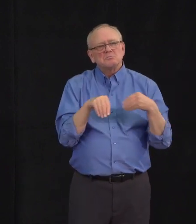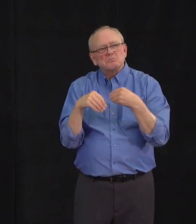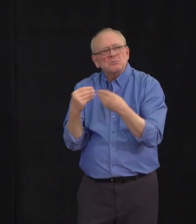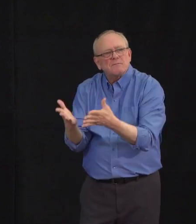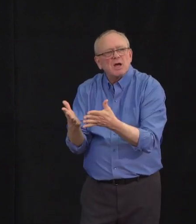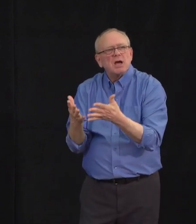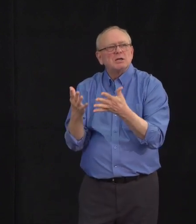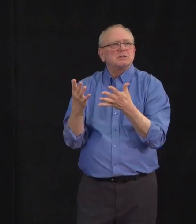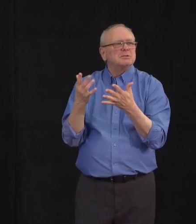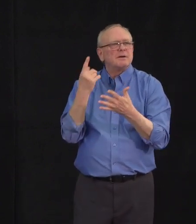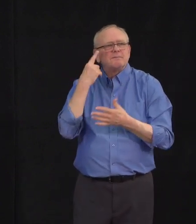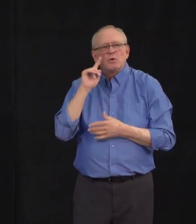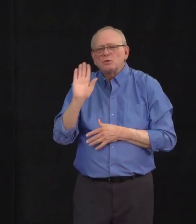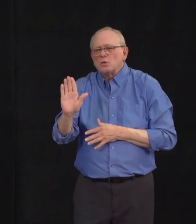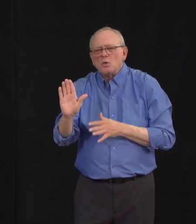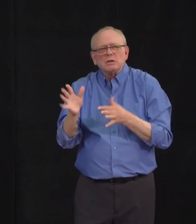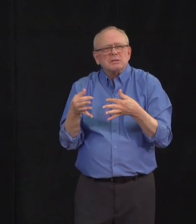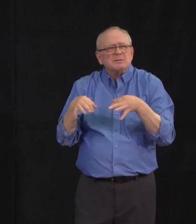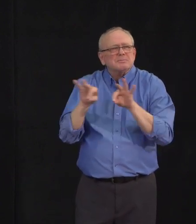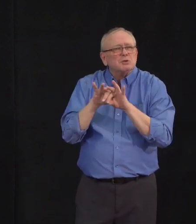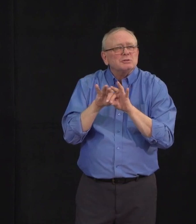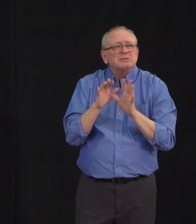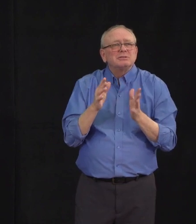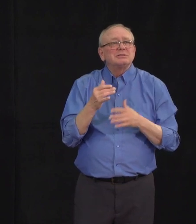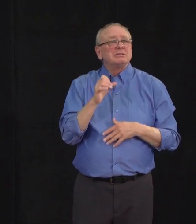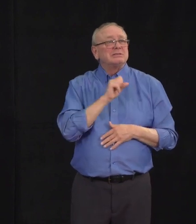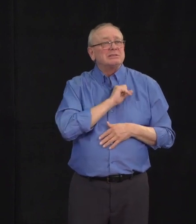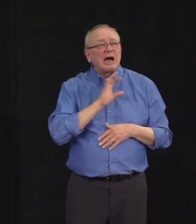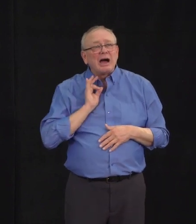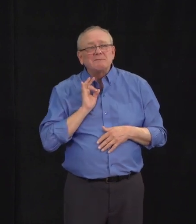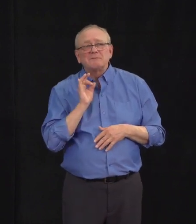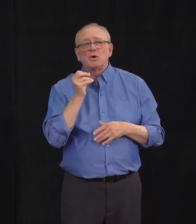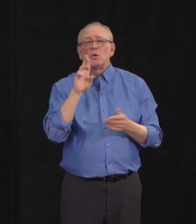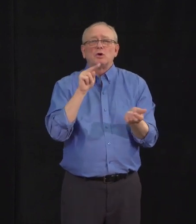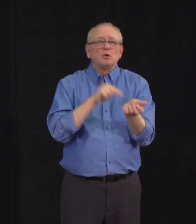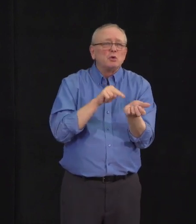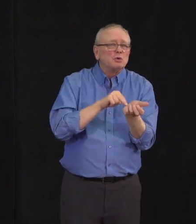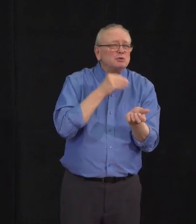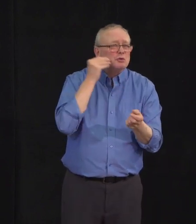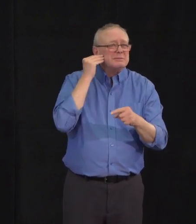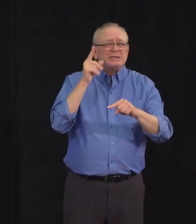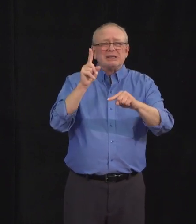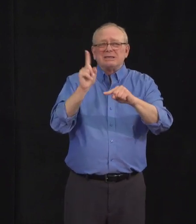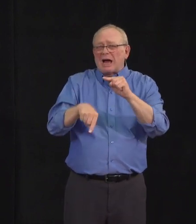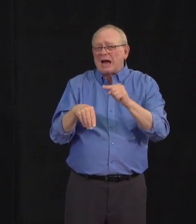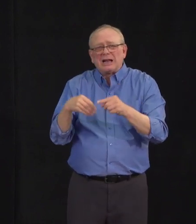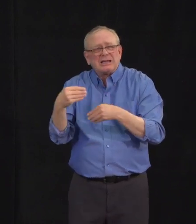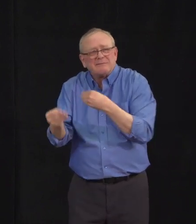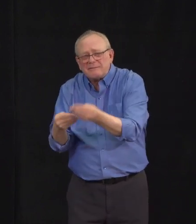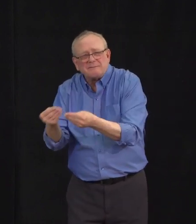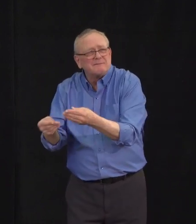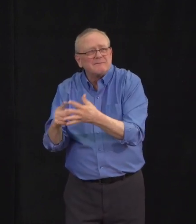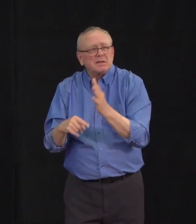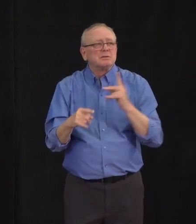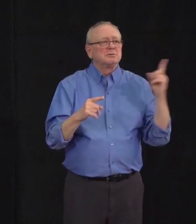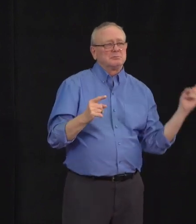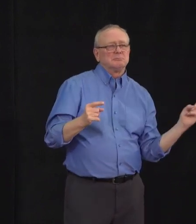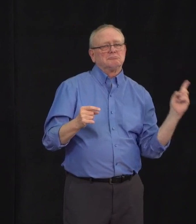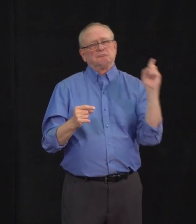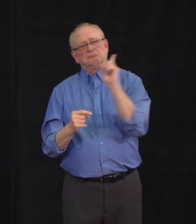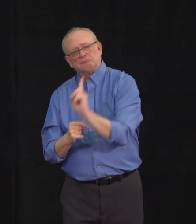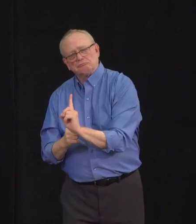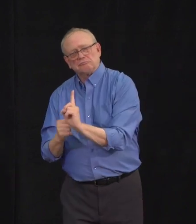met by the staff in the facility, we have allowed that ability for operators to allow in one essential